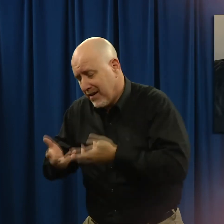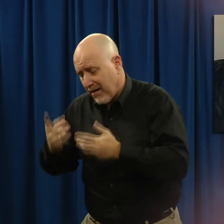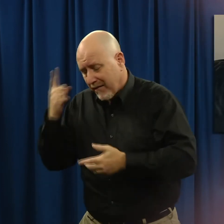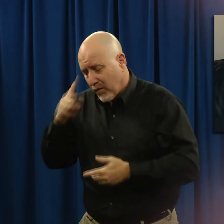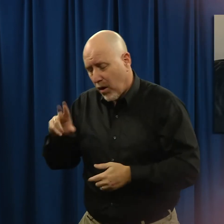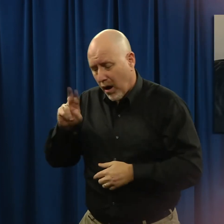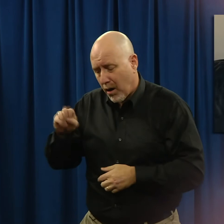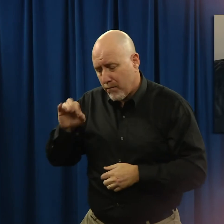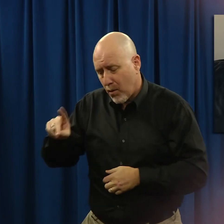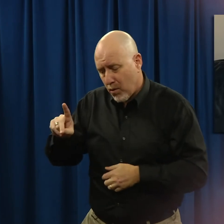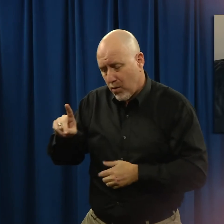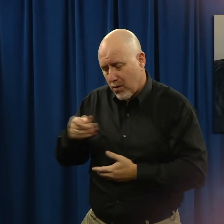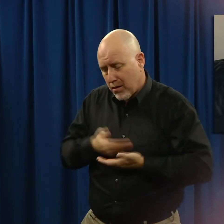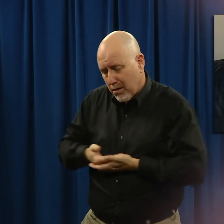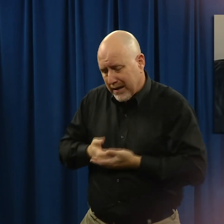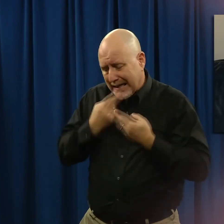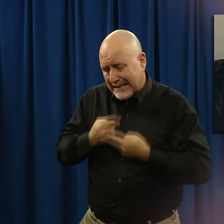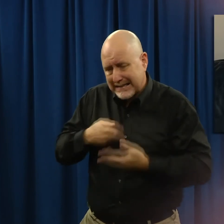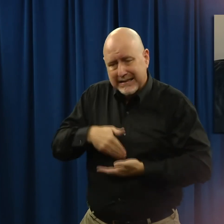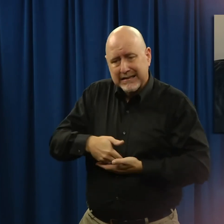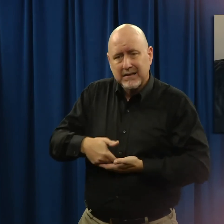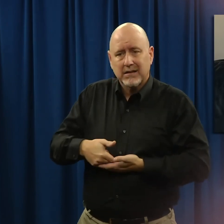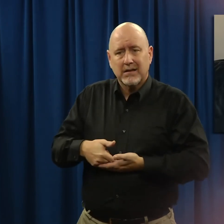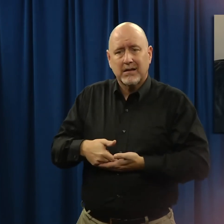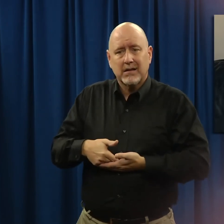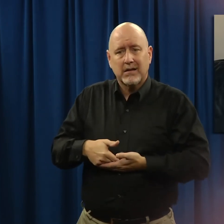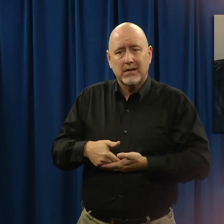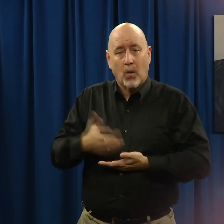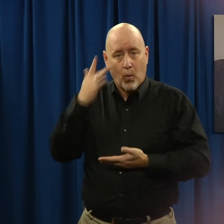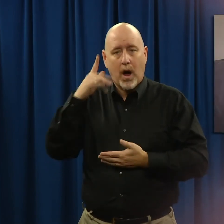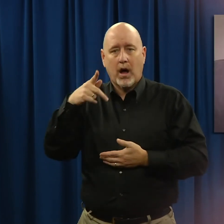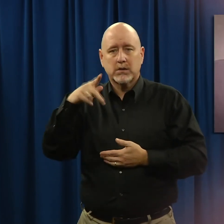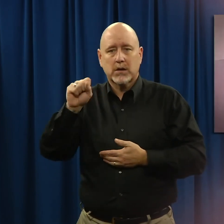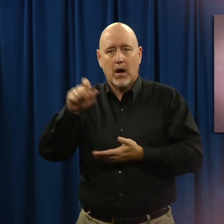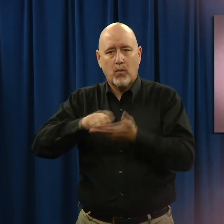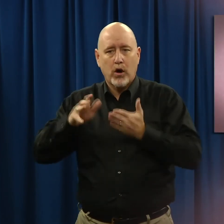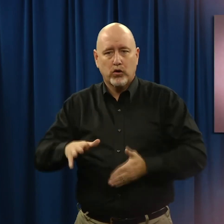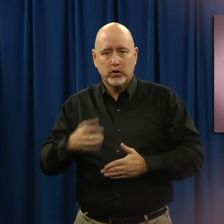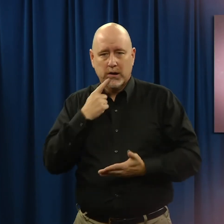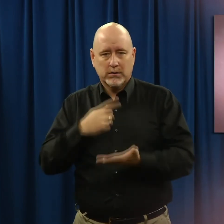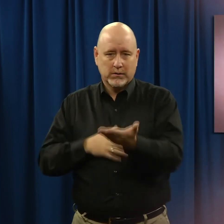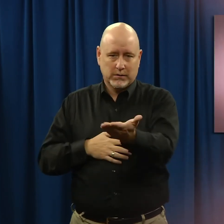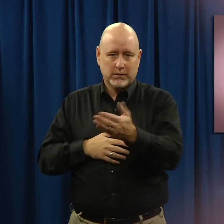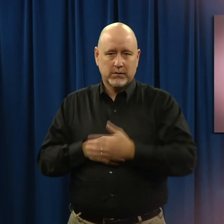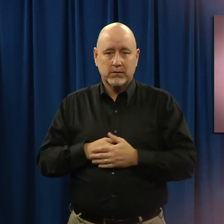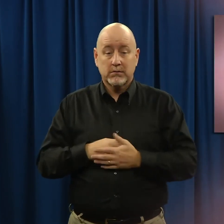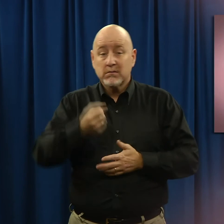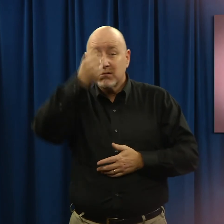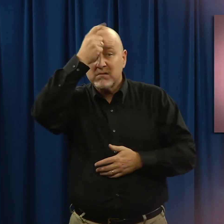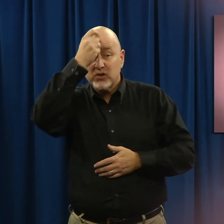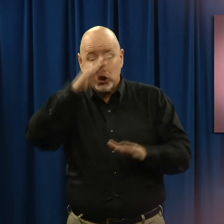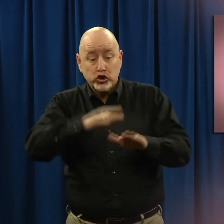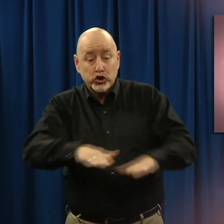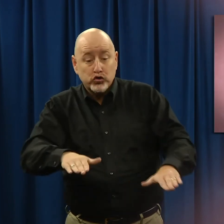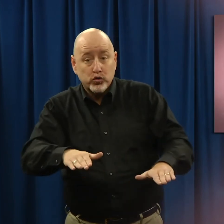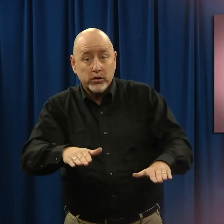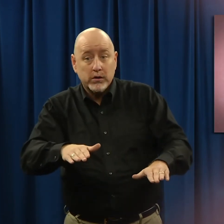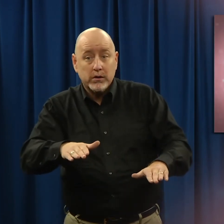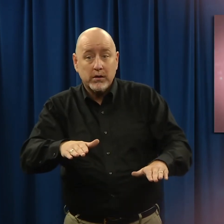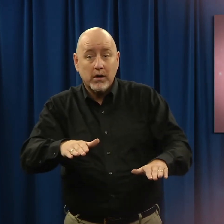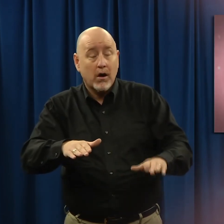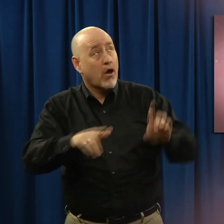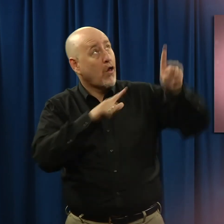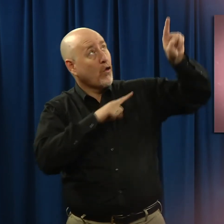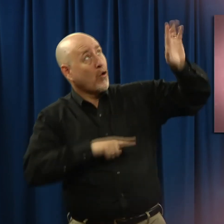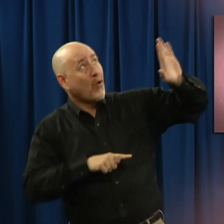for unborn, innocent children. That's why the psalmist says, "Lo, children are a heritage